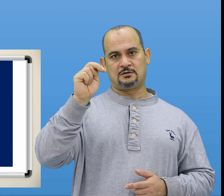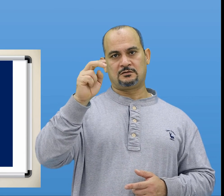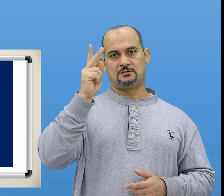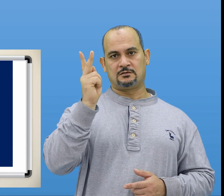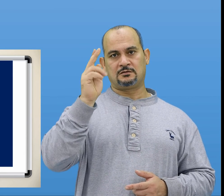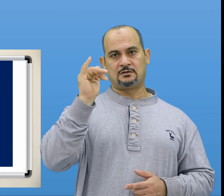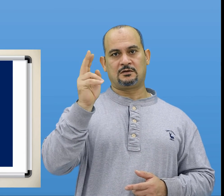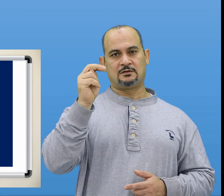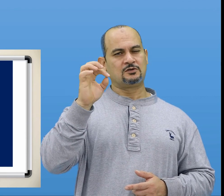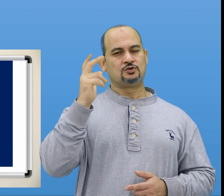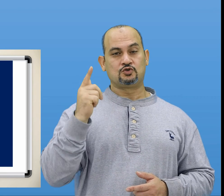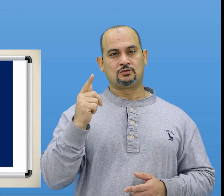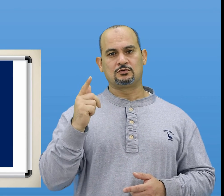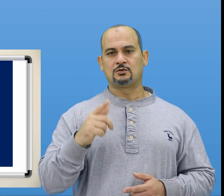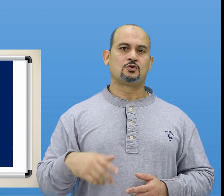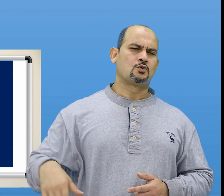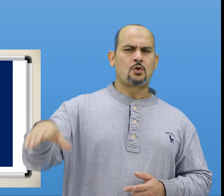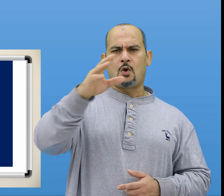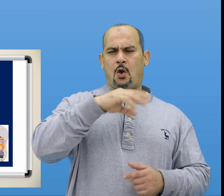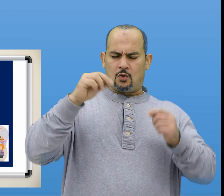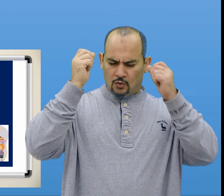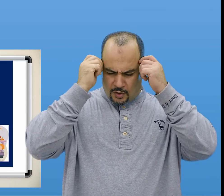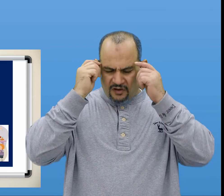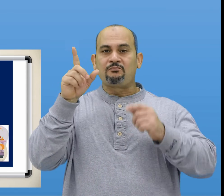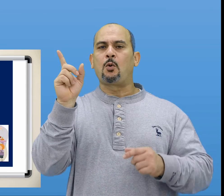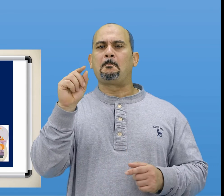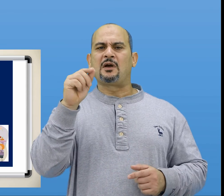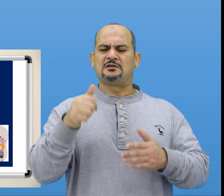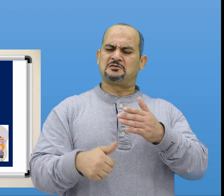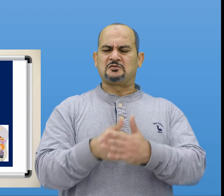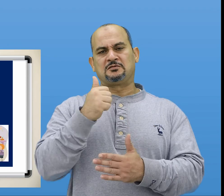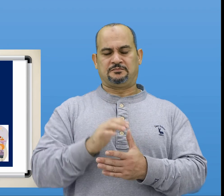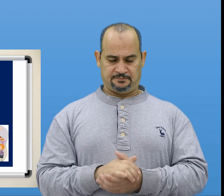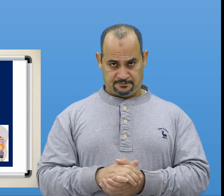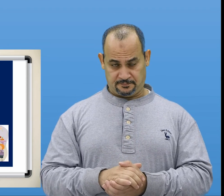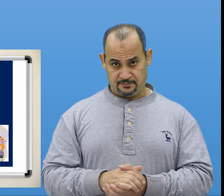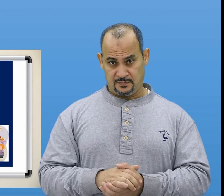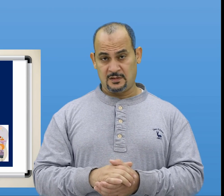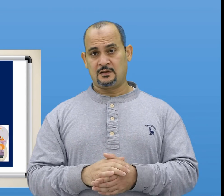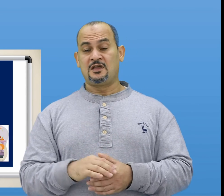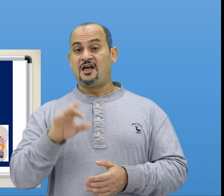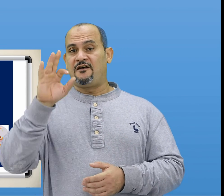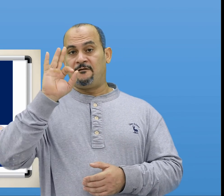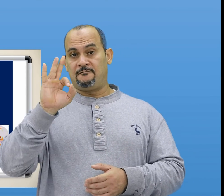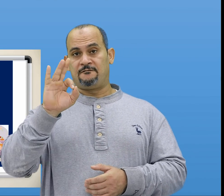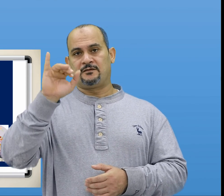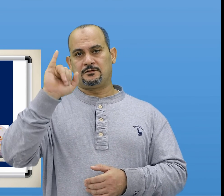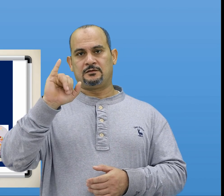in. Now let's take a look at the setbook questions. So first question, it is important for the members of a family to meet on special